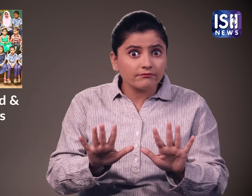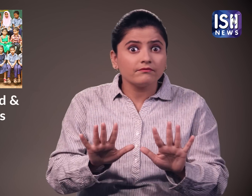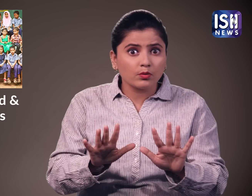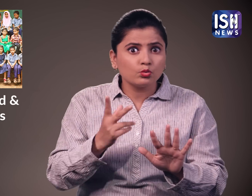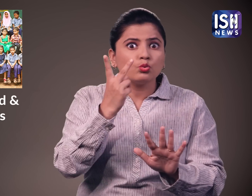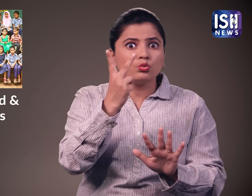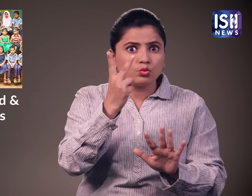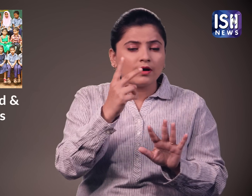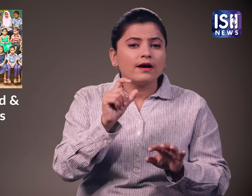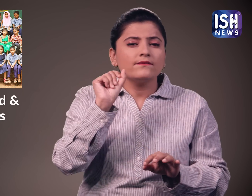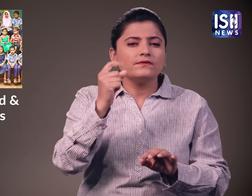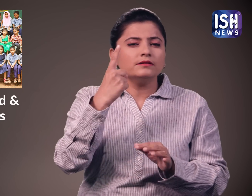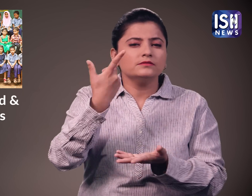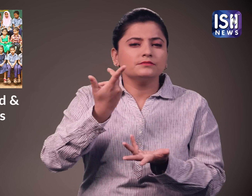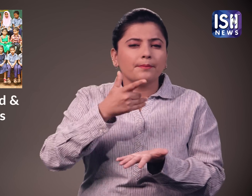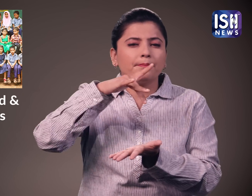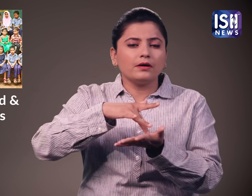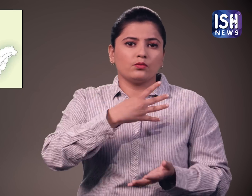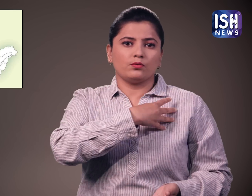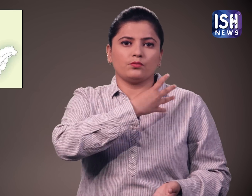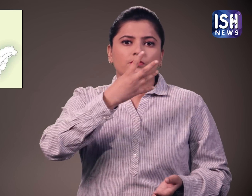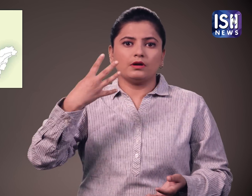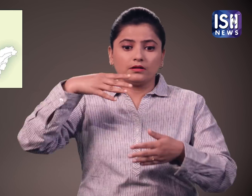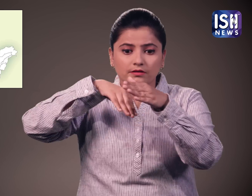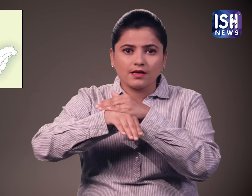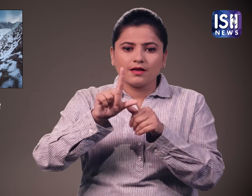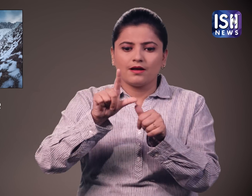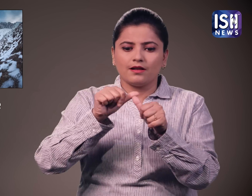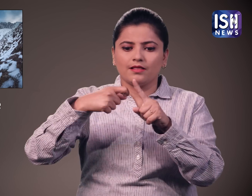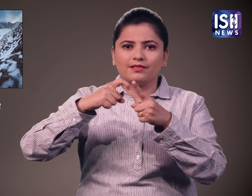There are two such places. The first is Uttarakhand's Roopkhand Lake.